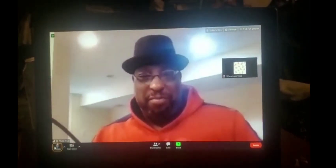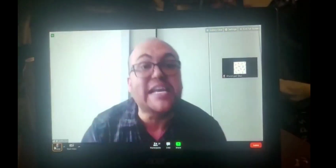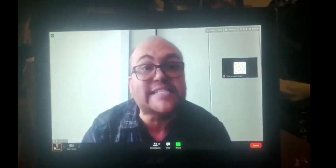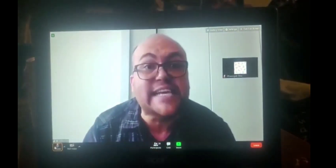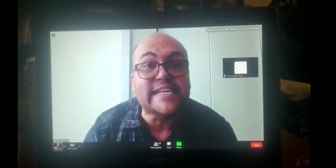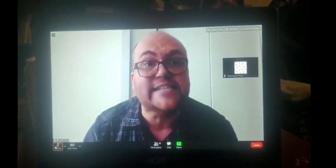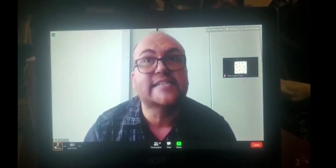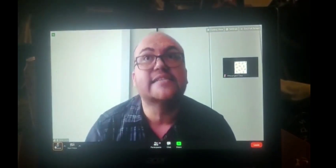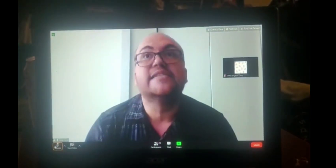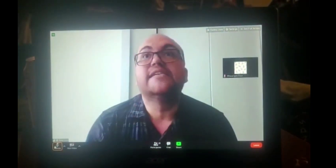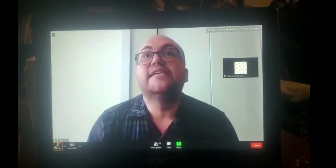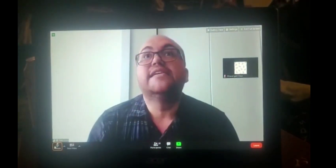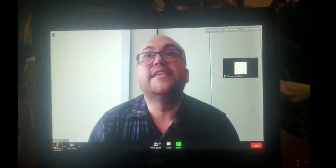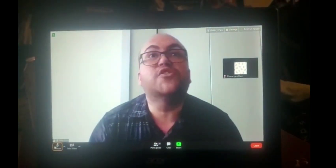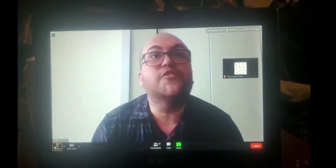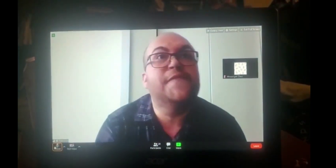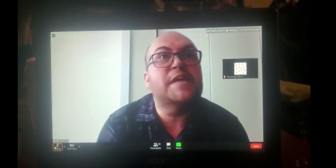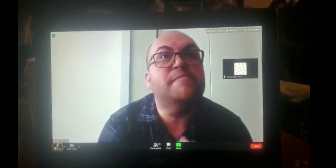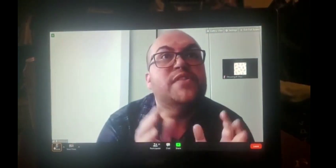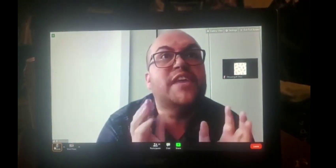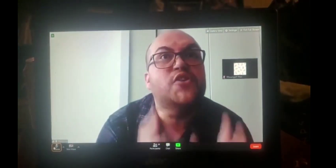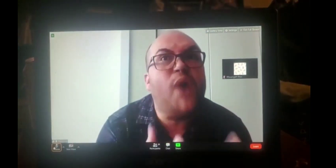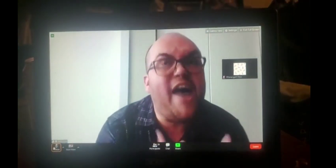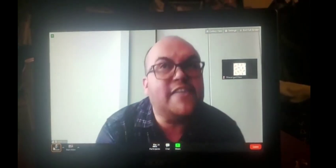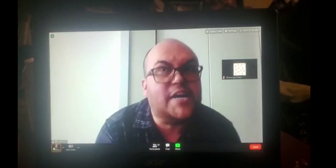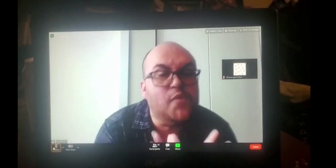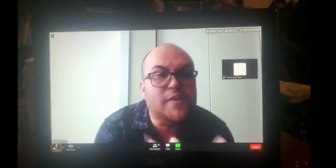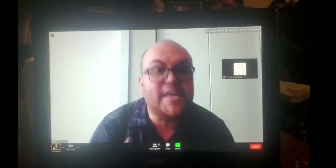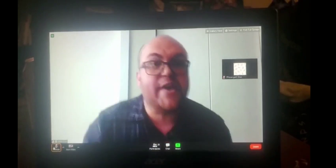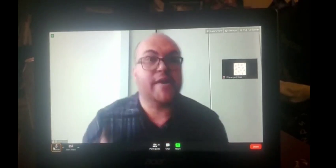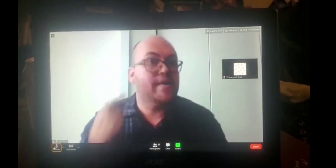amazing they should film the new avatar movie there